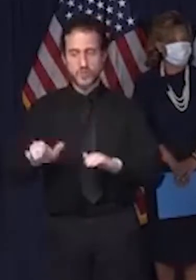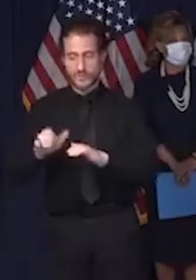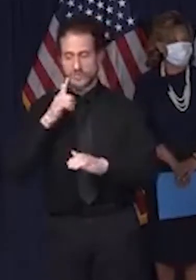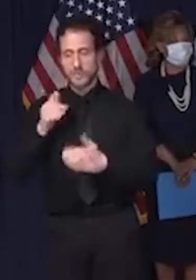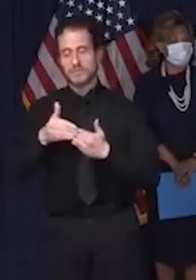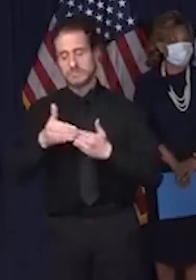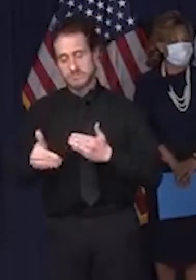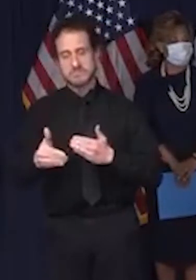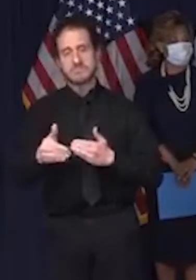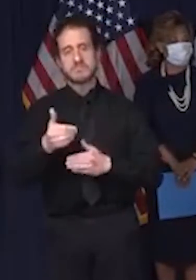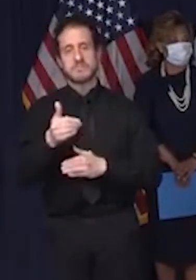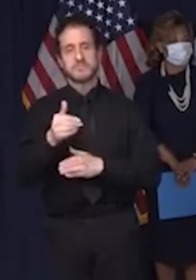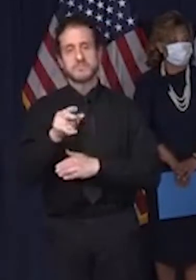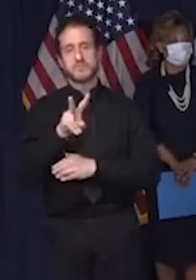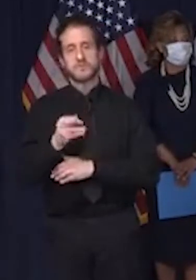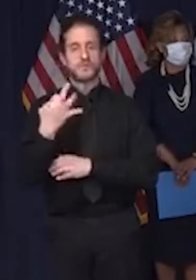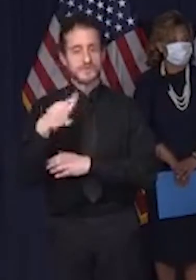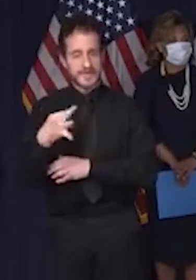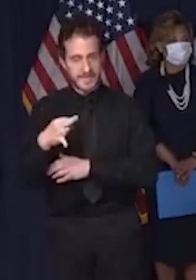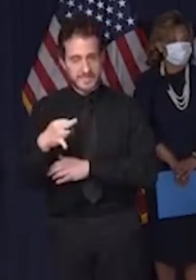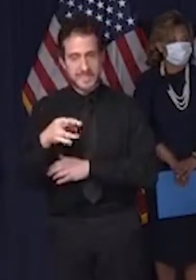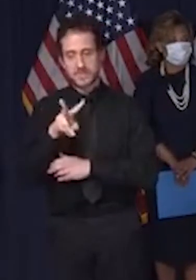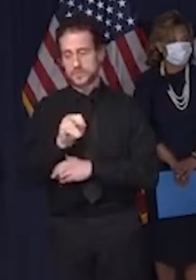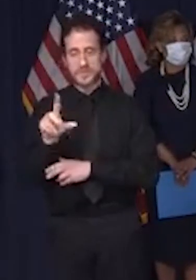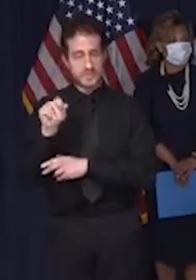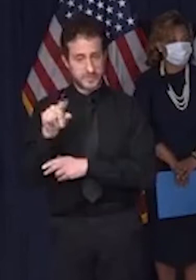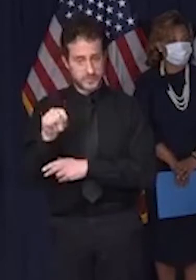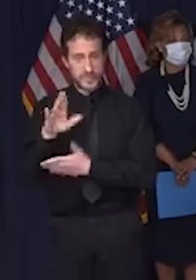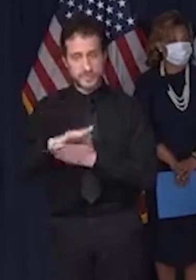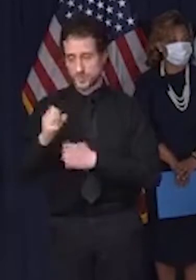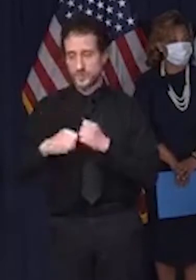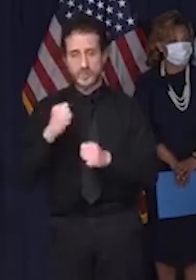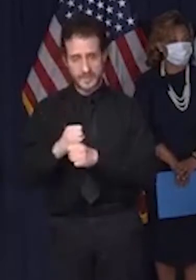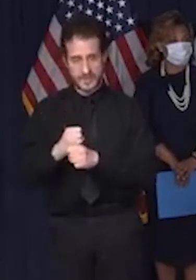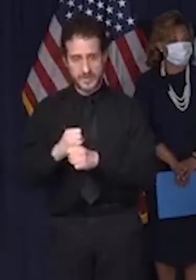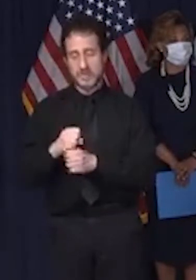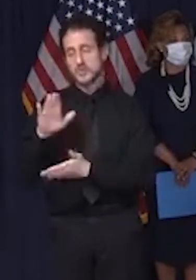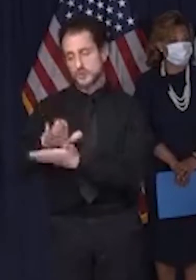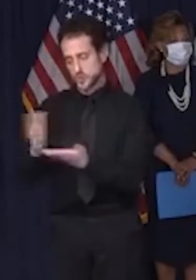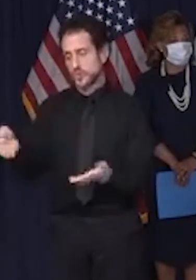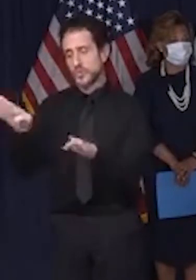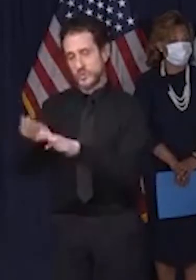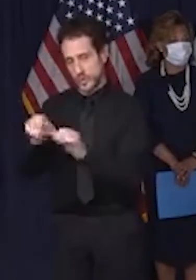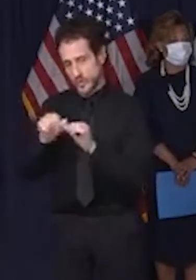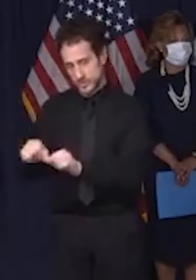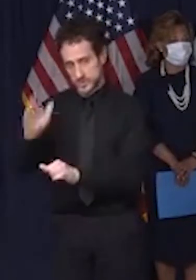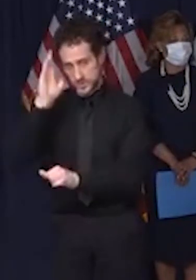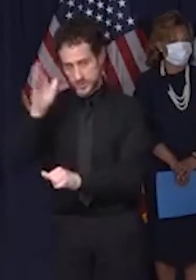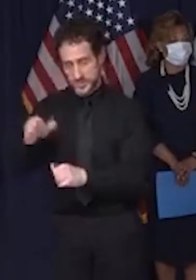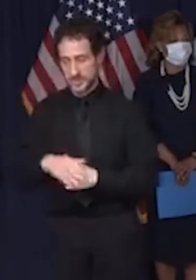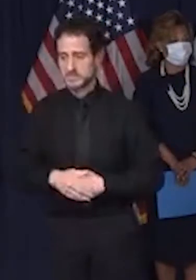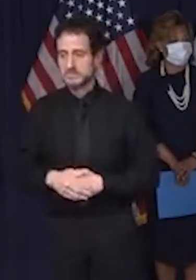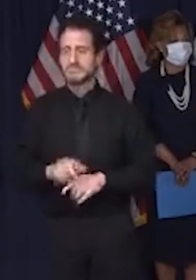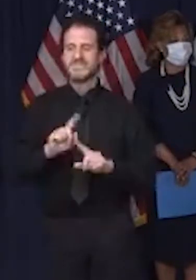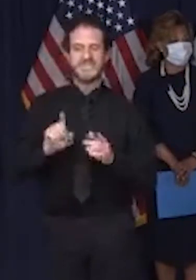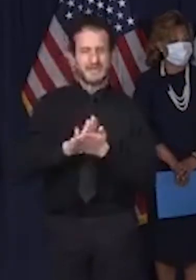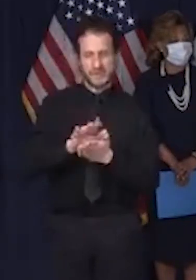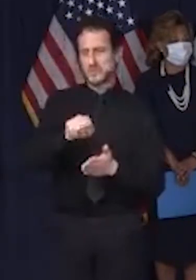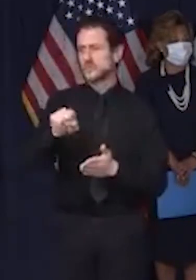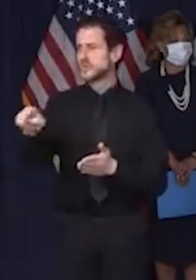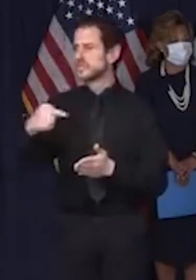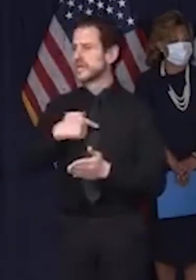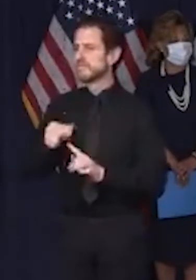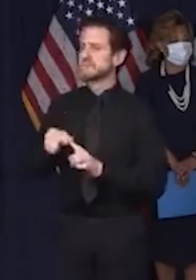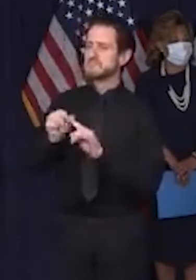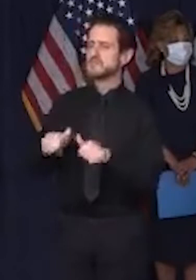year. We know that there are many school districts with unique challenges, and we will work with them on any issues that may arise.